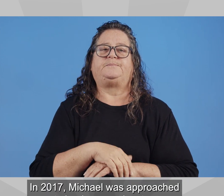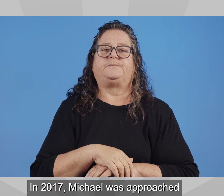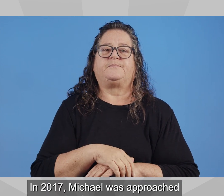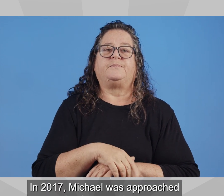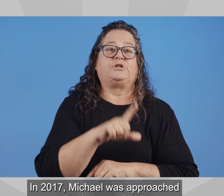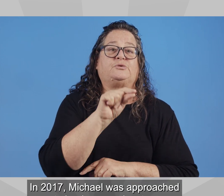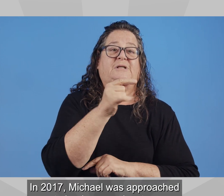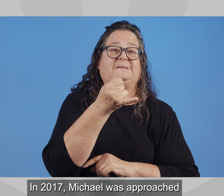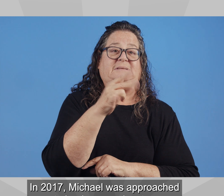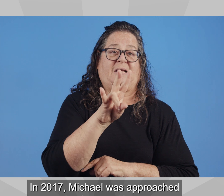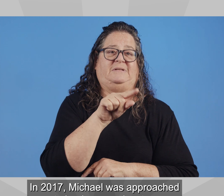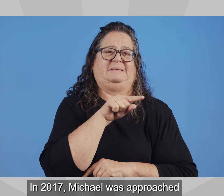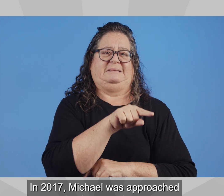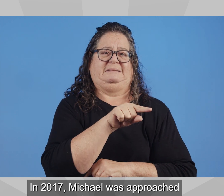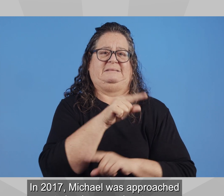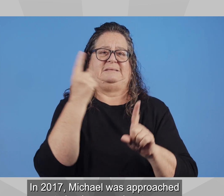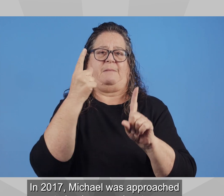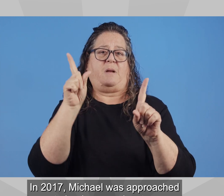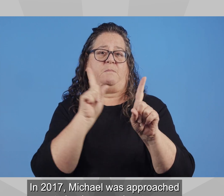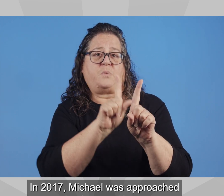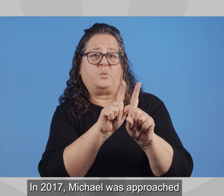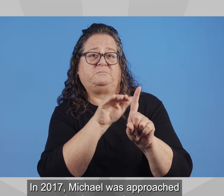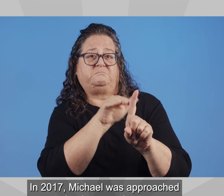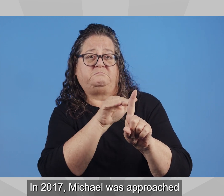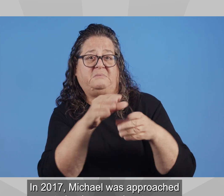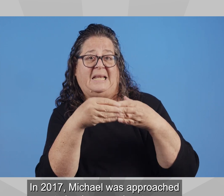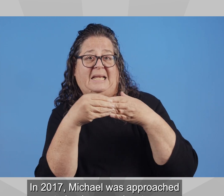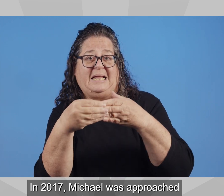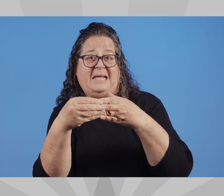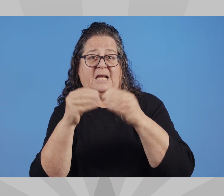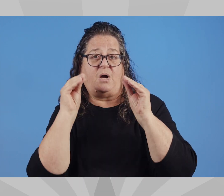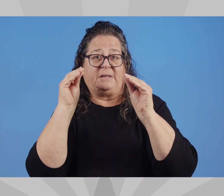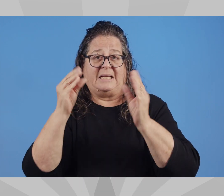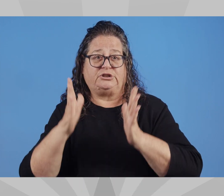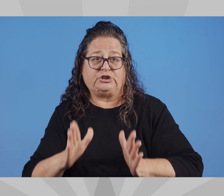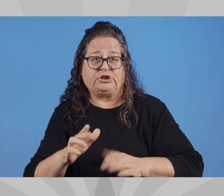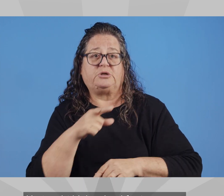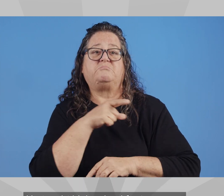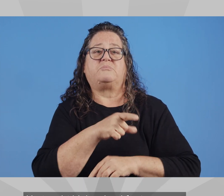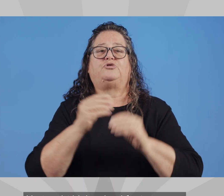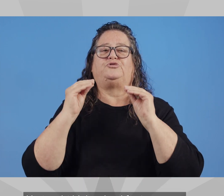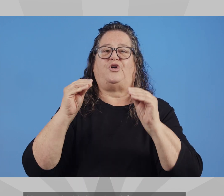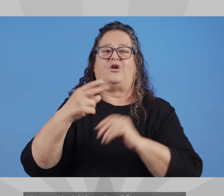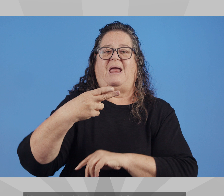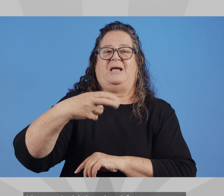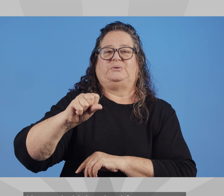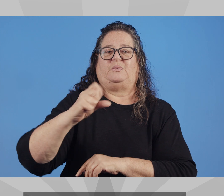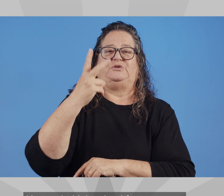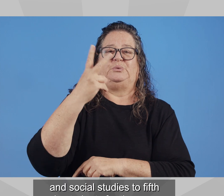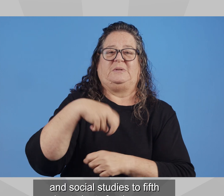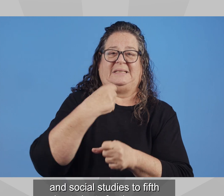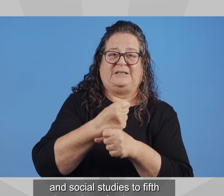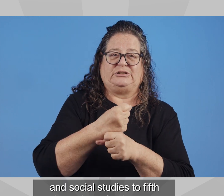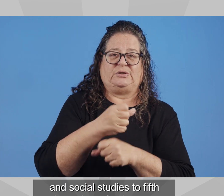In 2017, Michael was approached to lead as an educator. He taught high school for 2